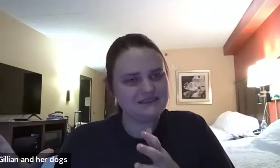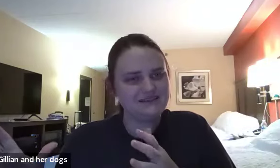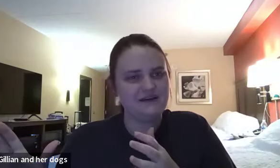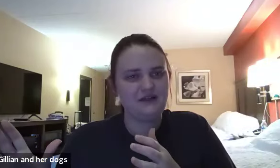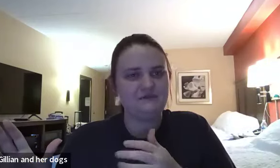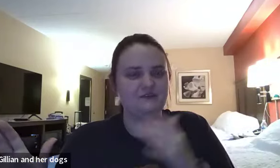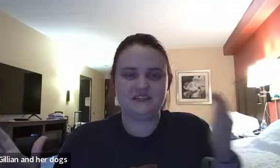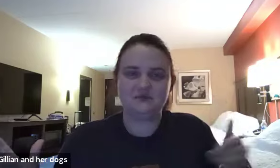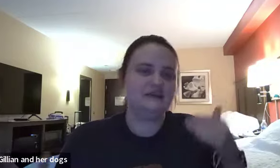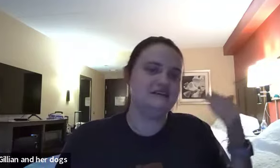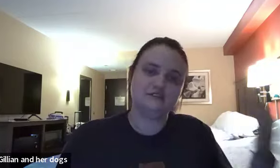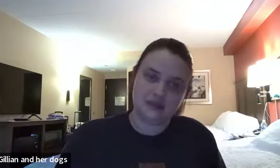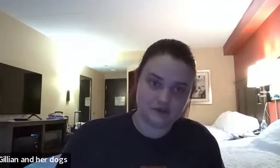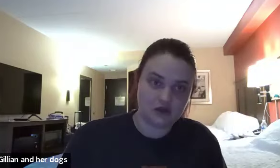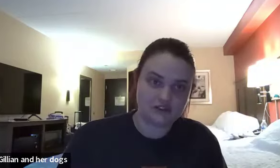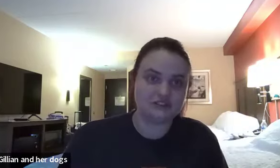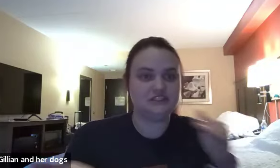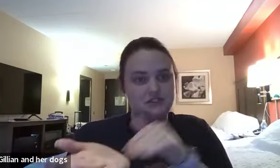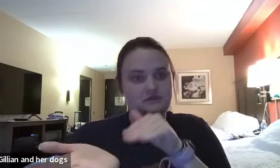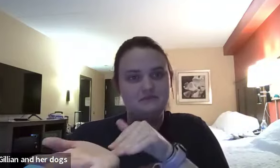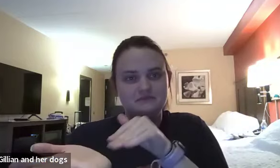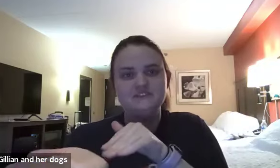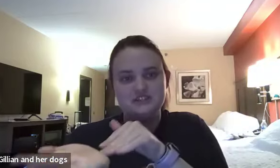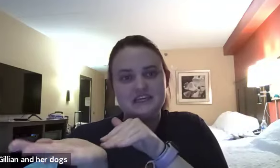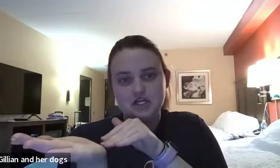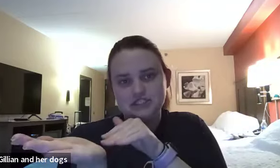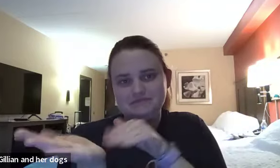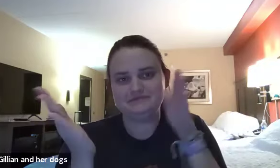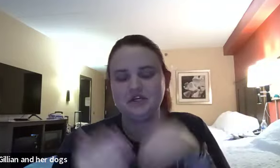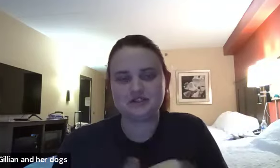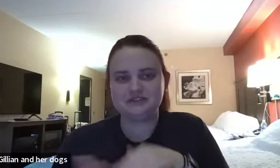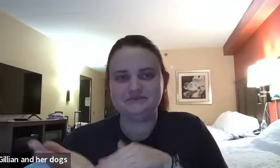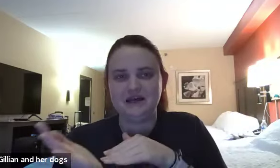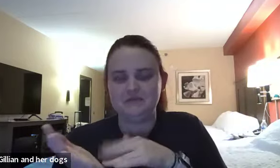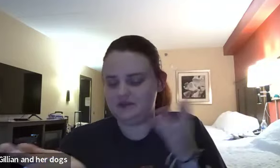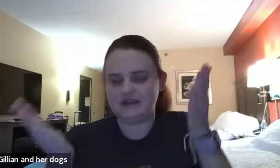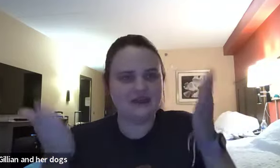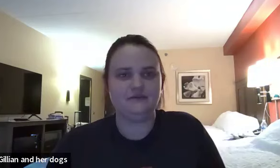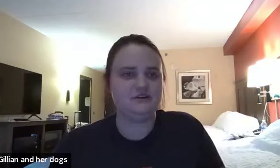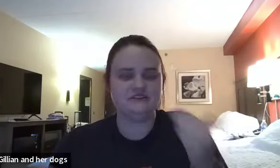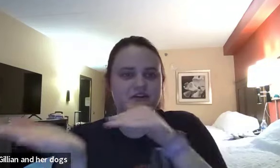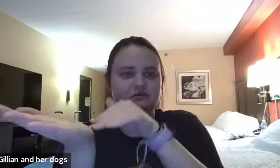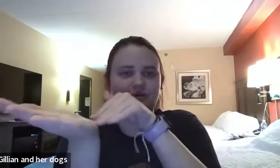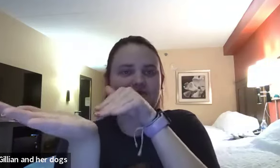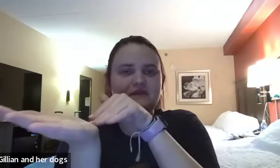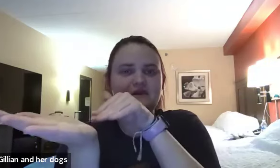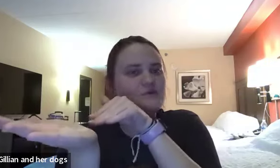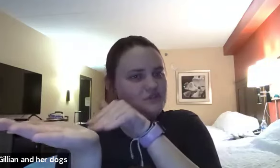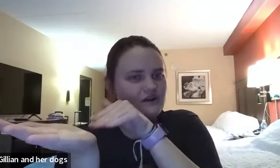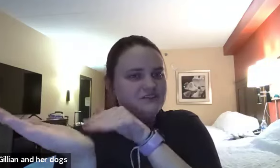basic of like, for example, being a different type of doctor is you can just say doctor, doctor. I added the person there, I don't know why, but doctor